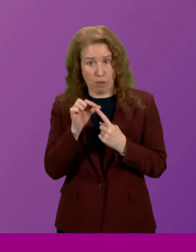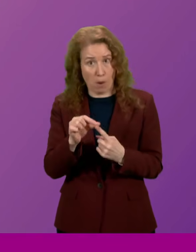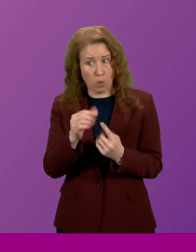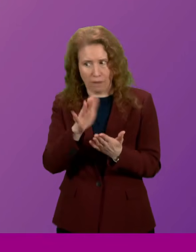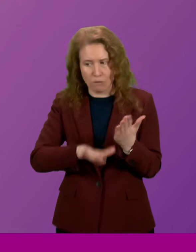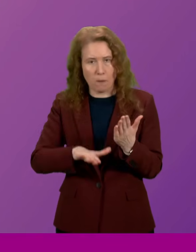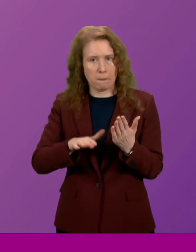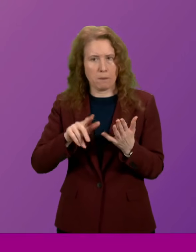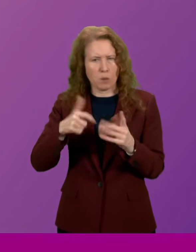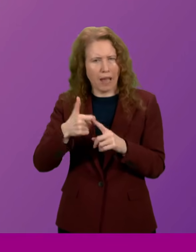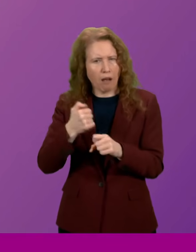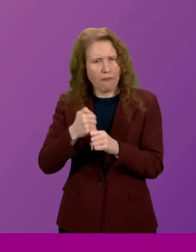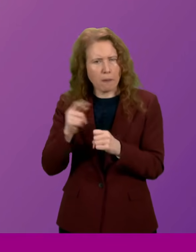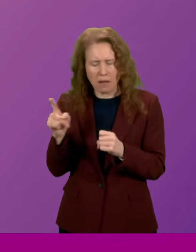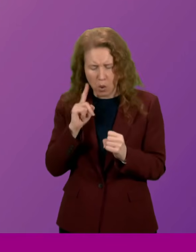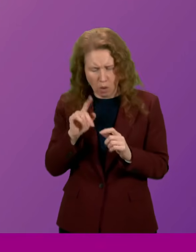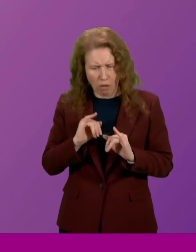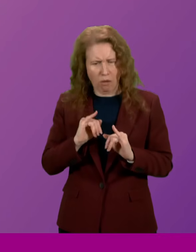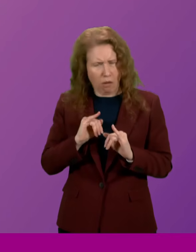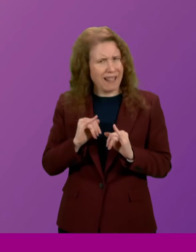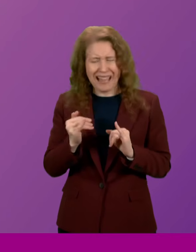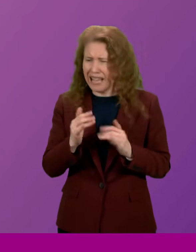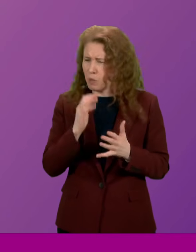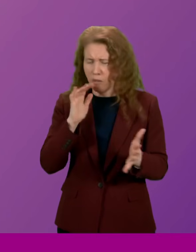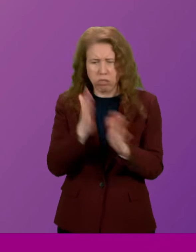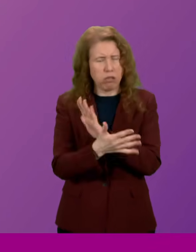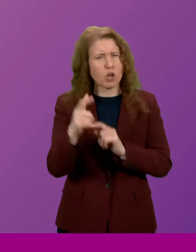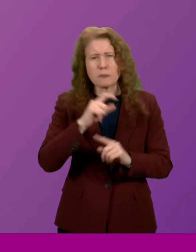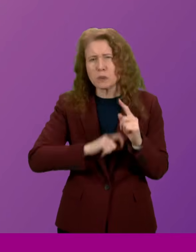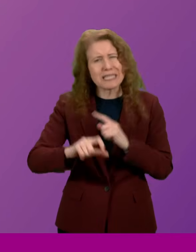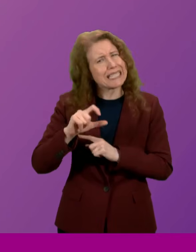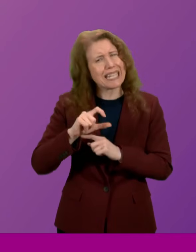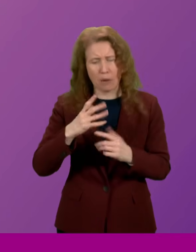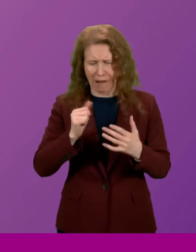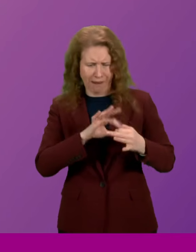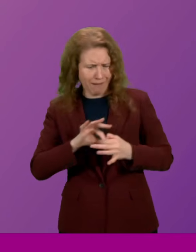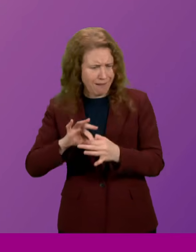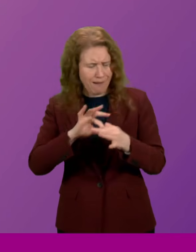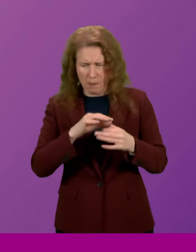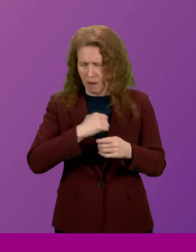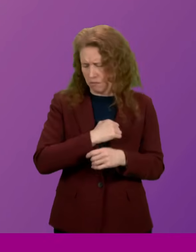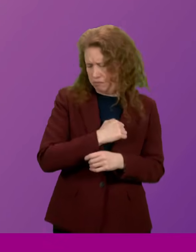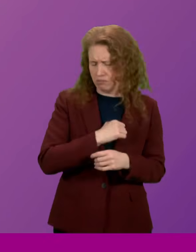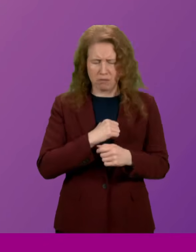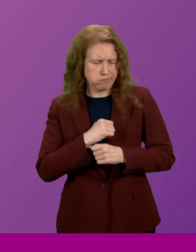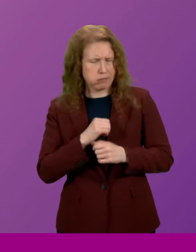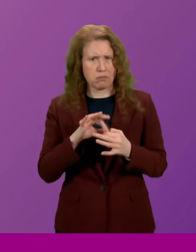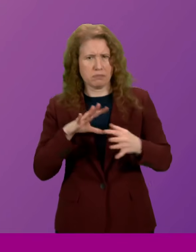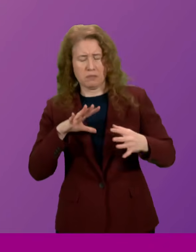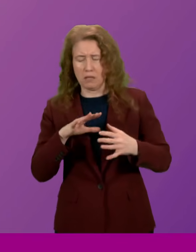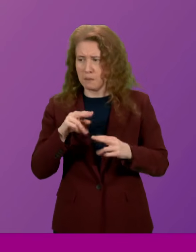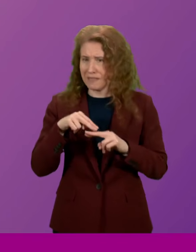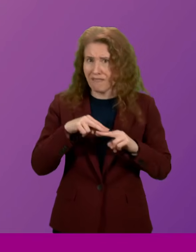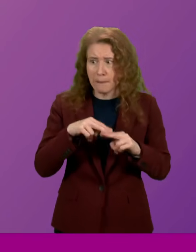have been set out run the risk of undermining the cohesion of our communities and of pushing more people, including